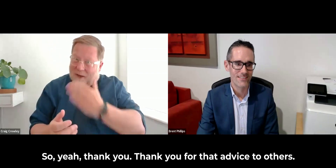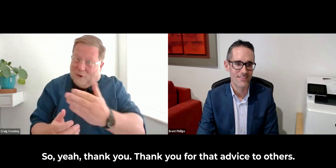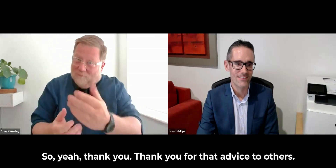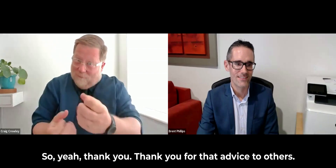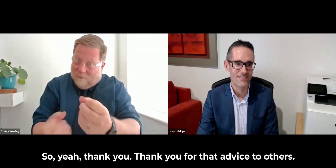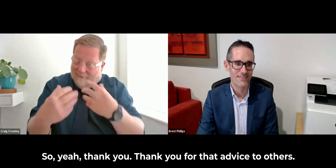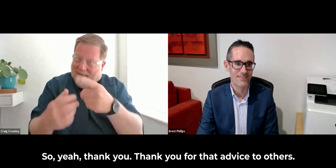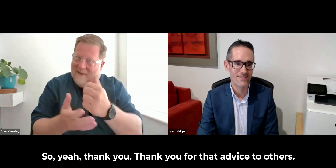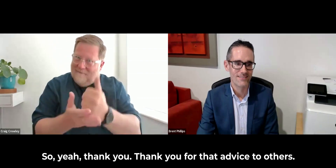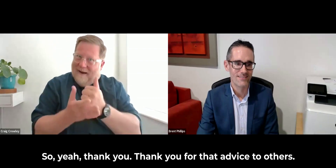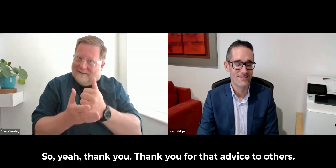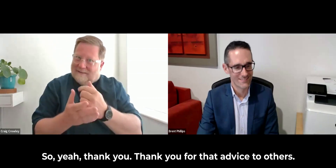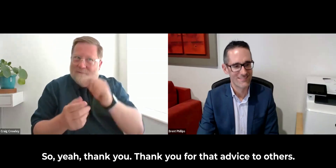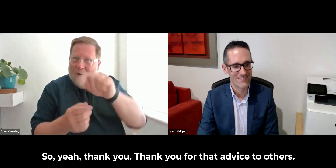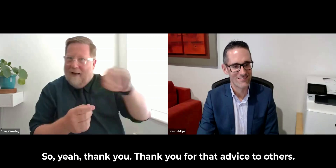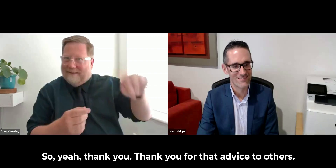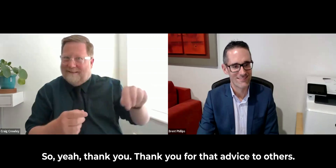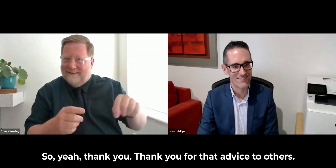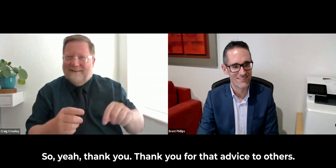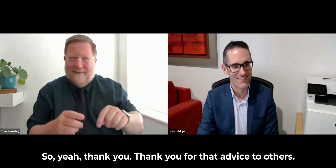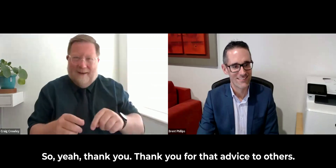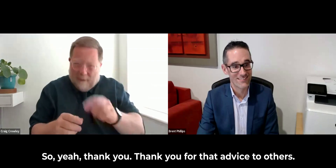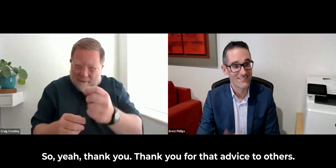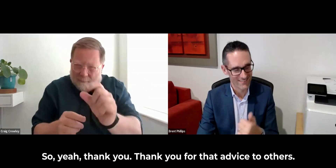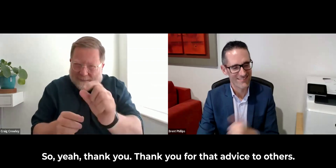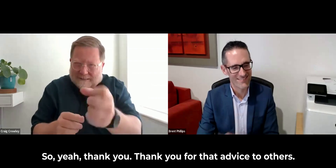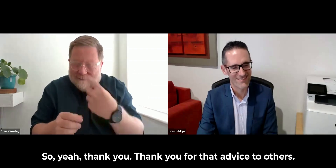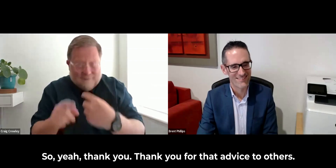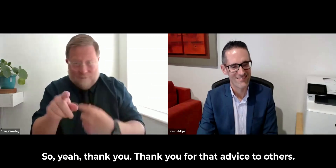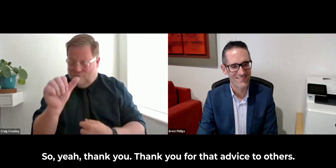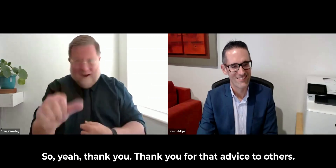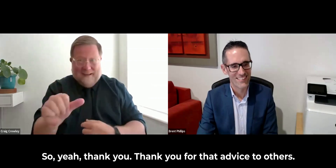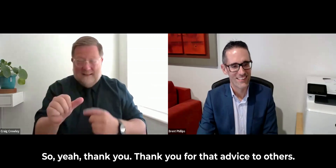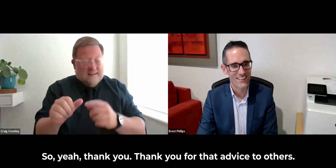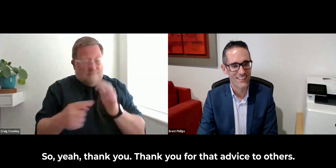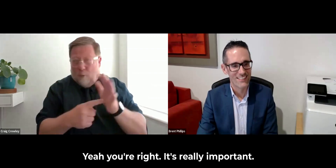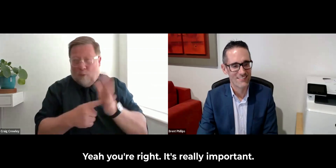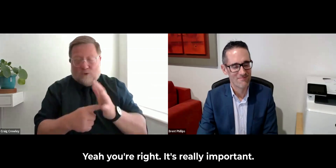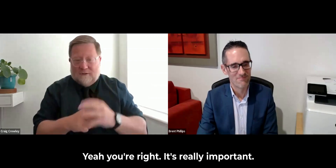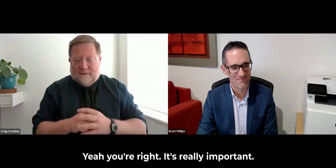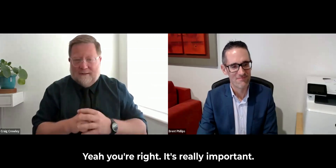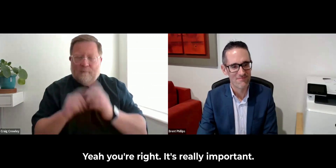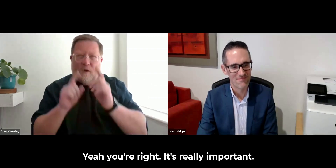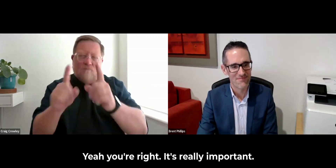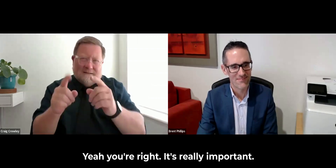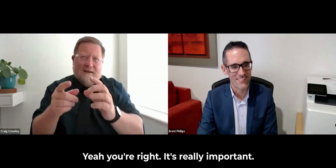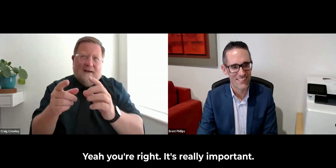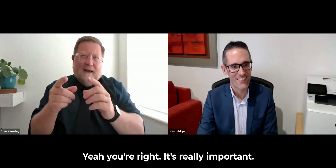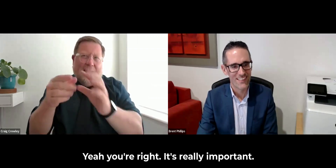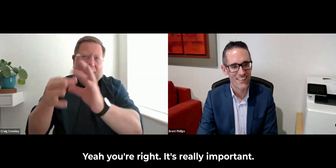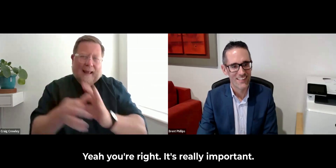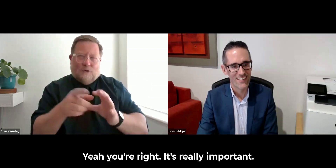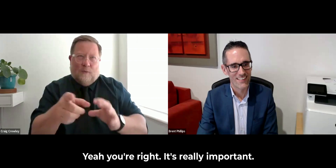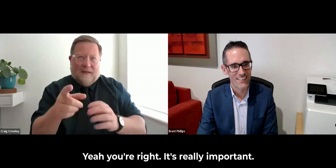So yeah, thank you. Thank you for that advice to others. Yeah, you're right. It's really